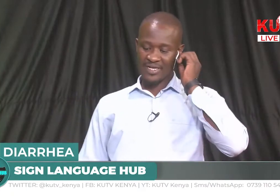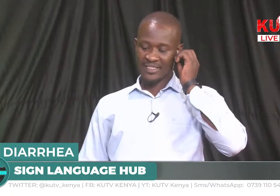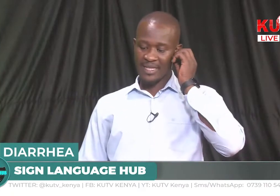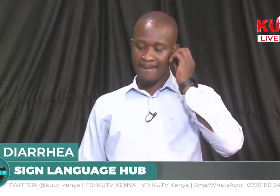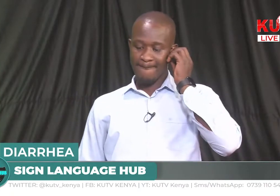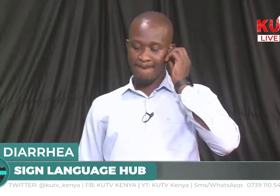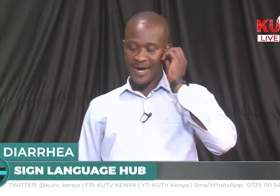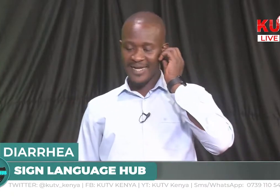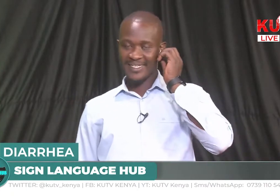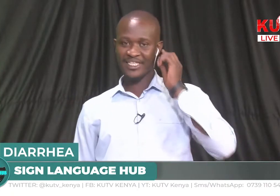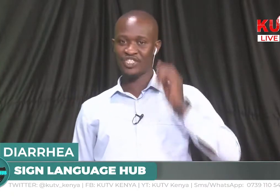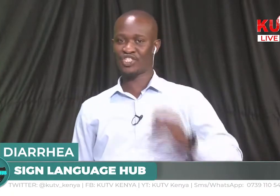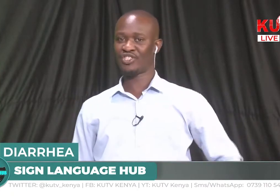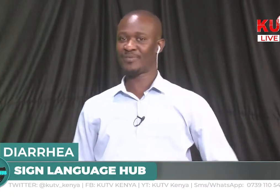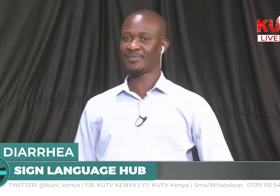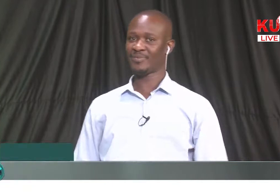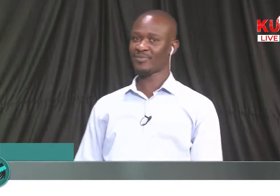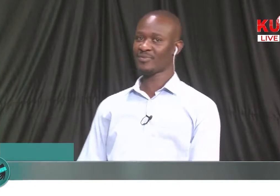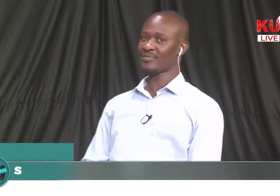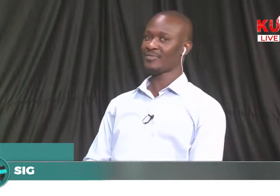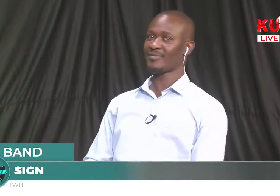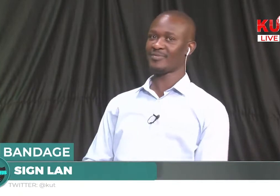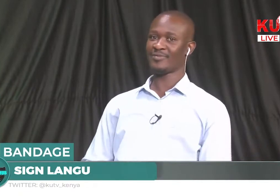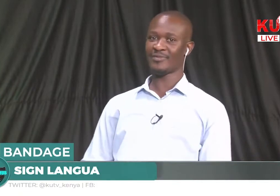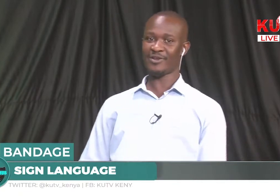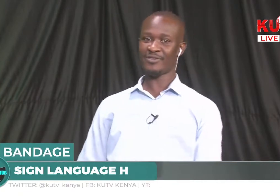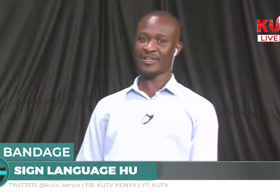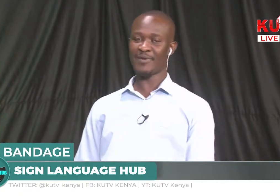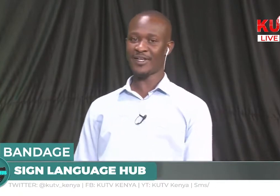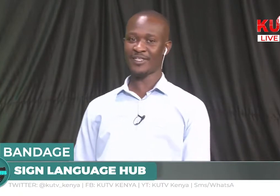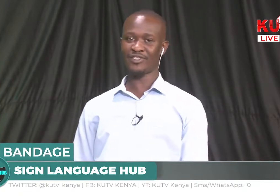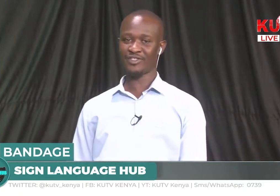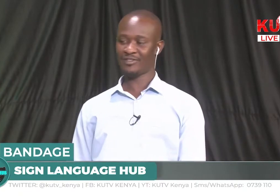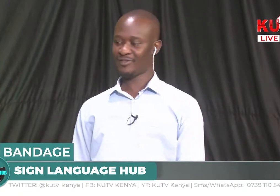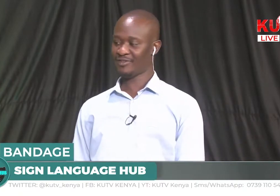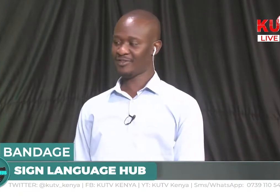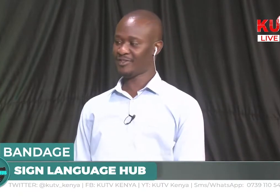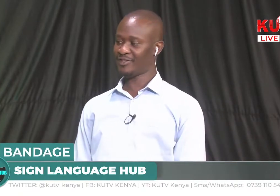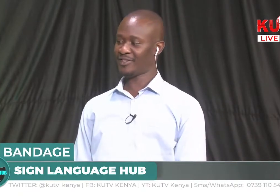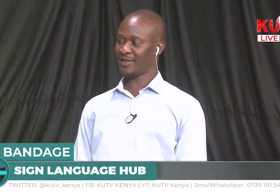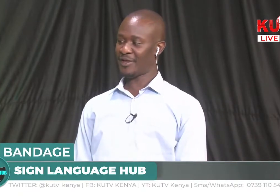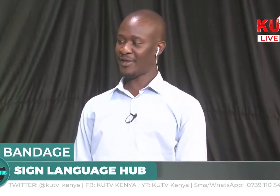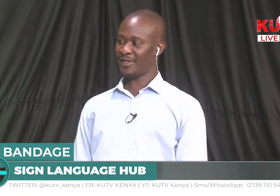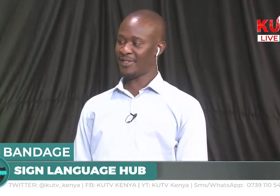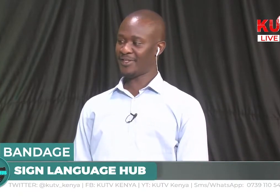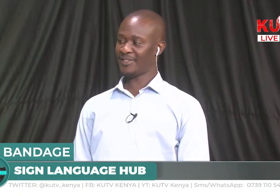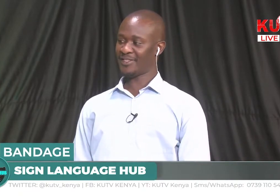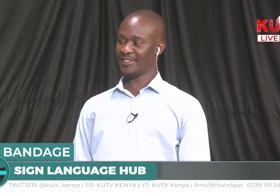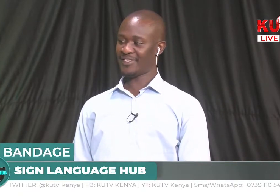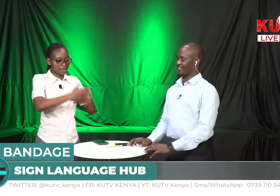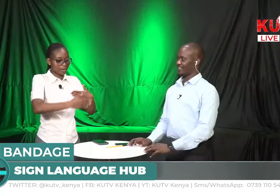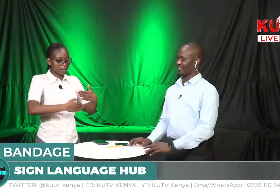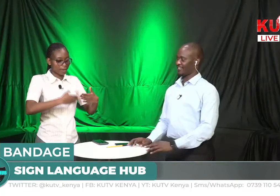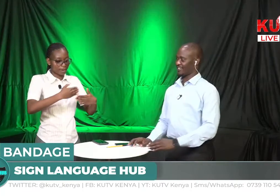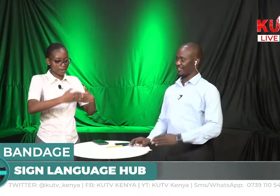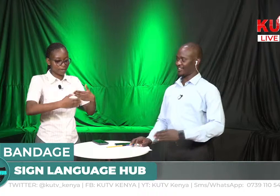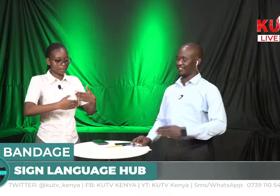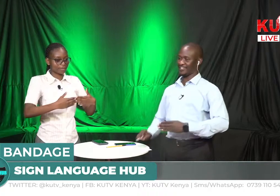is bandage. Mm-hmm. How do you sign bandage? Bandage. Yes.